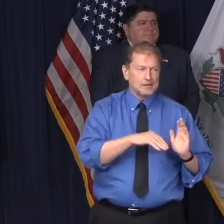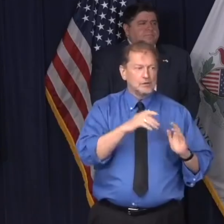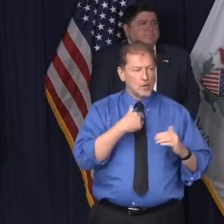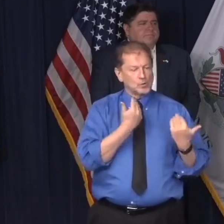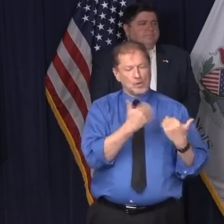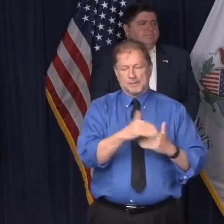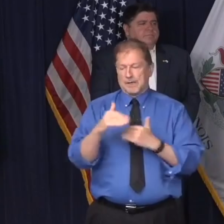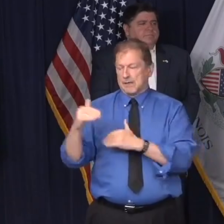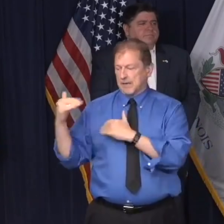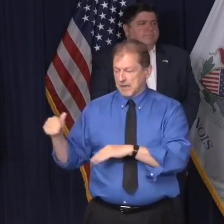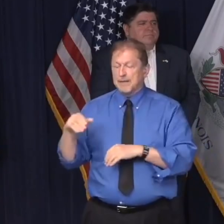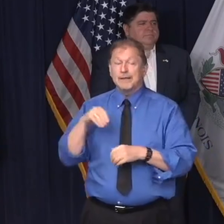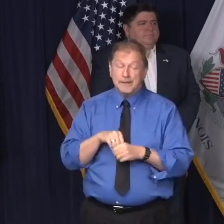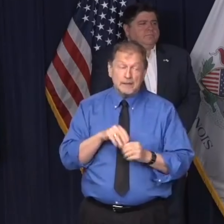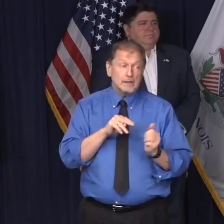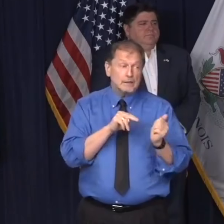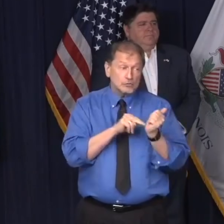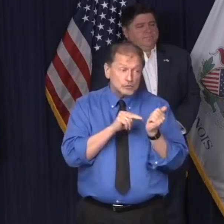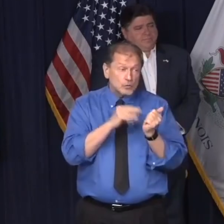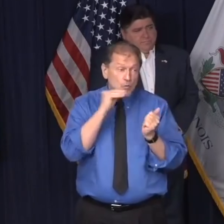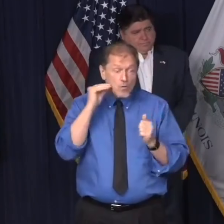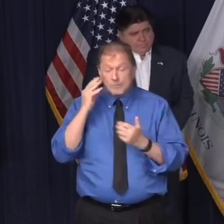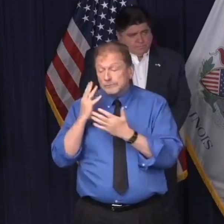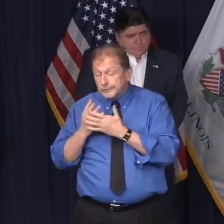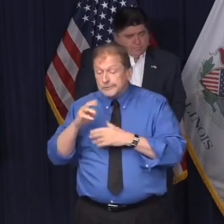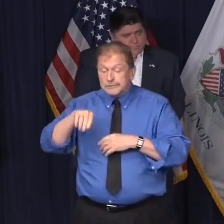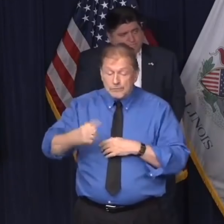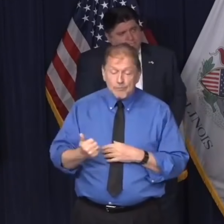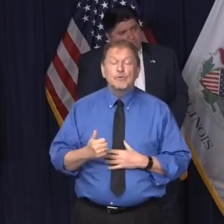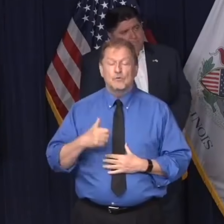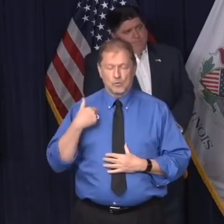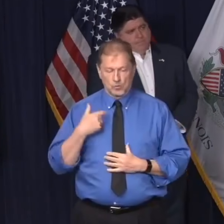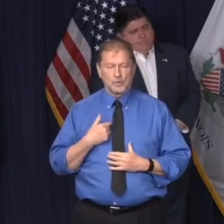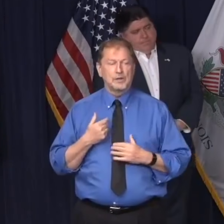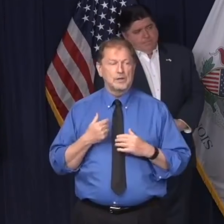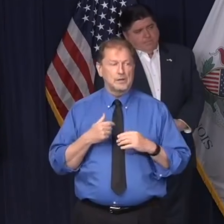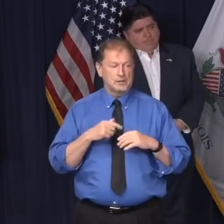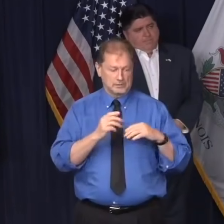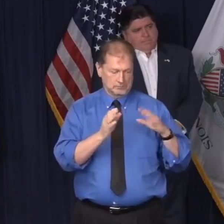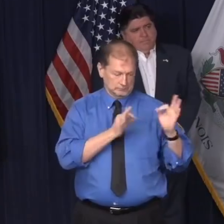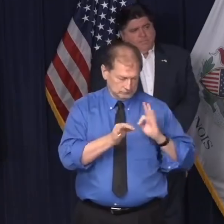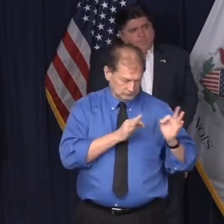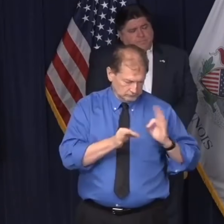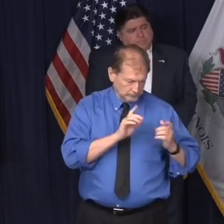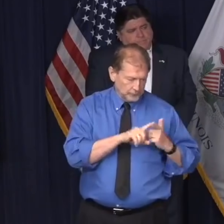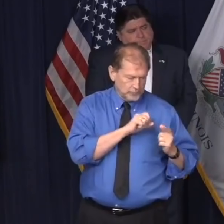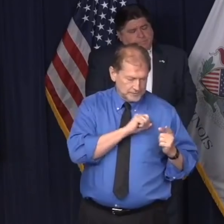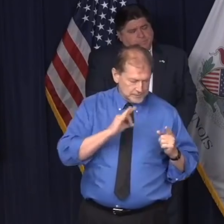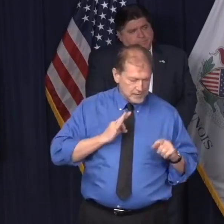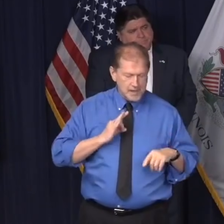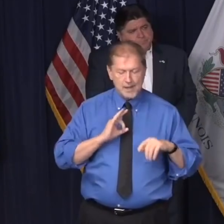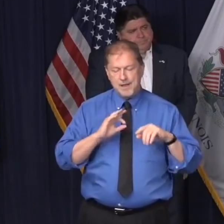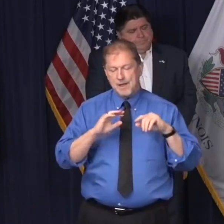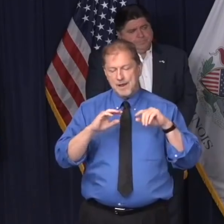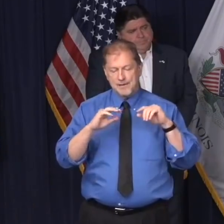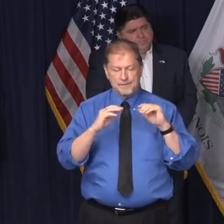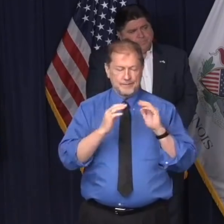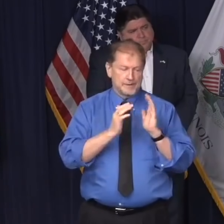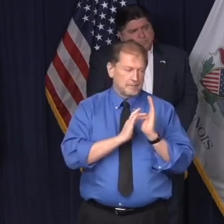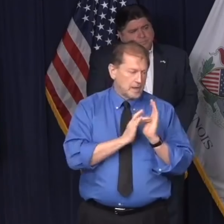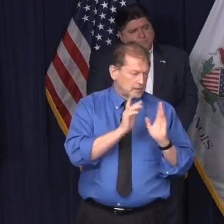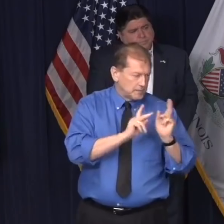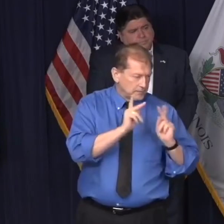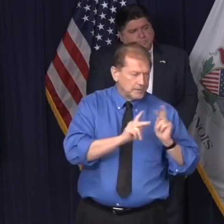virus even in the congregate care setting. So again, working with the staff, the medical team on hand, working with the